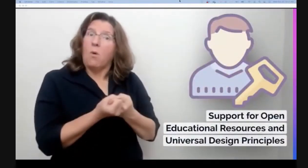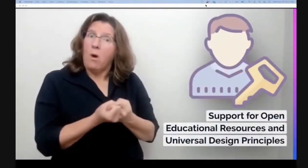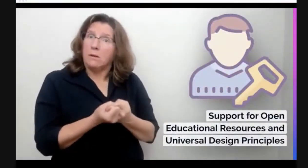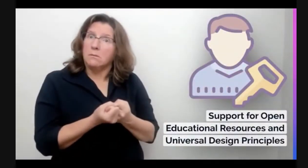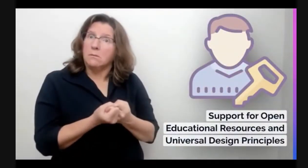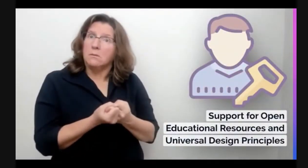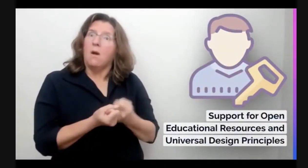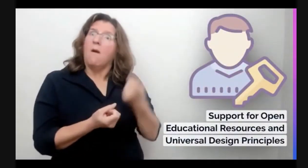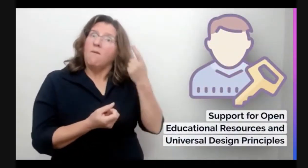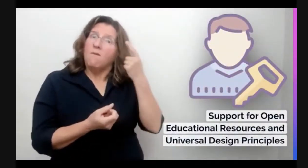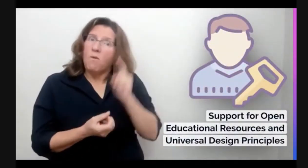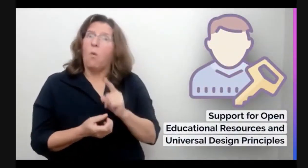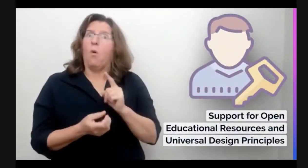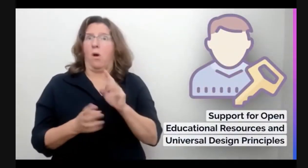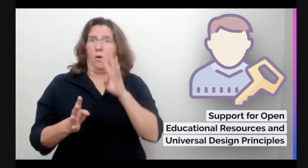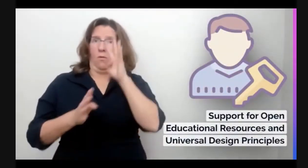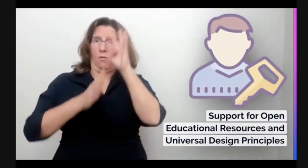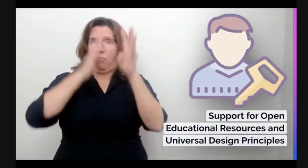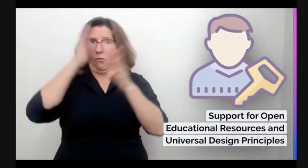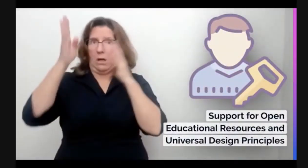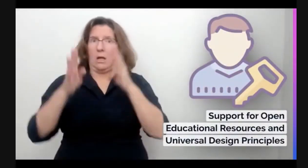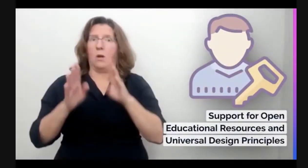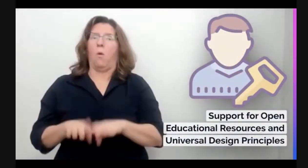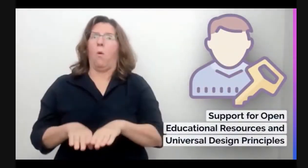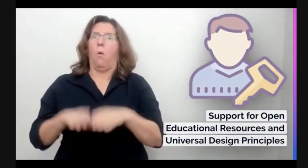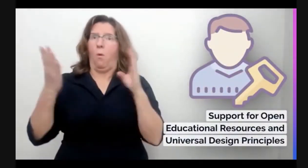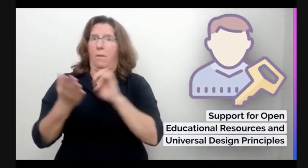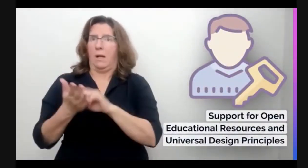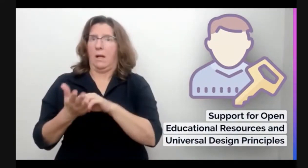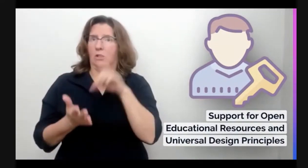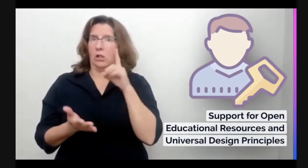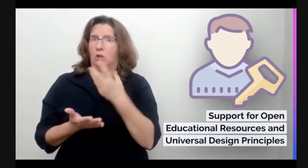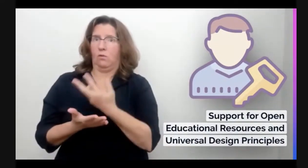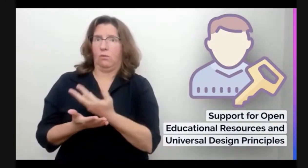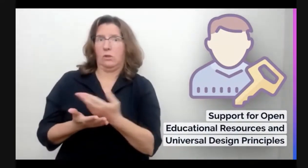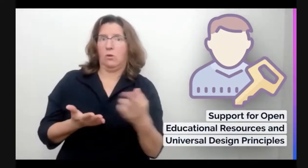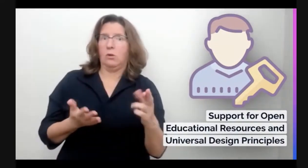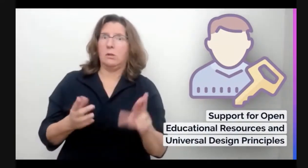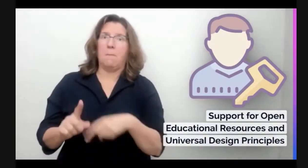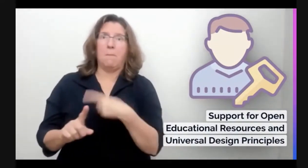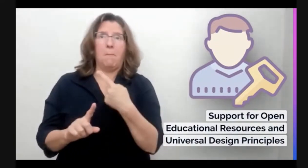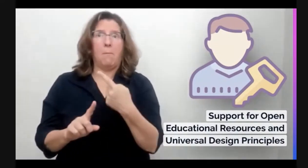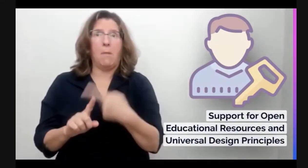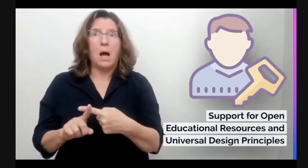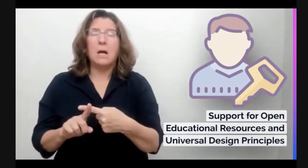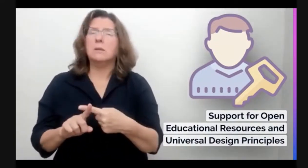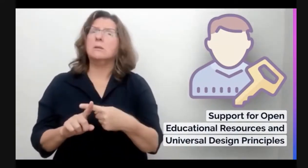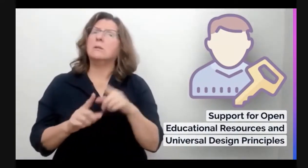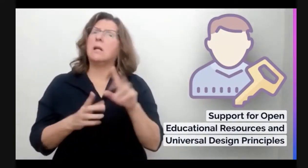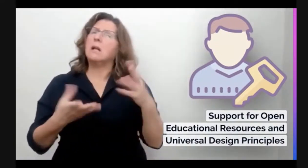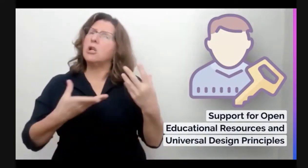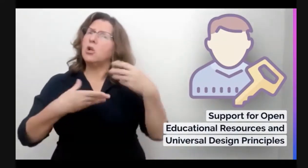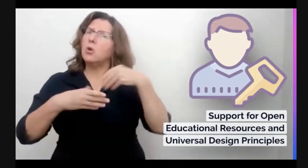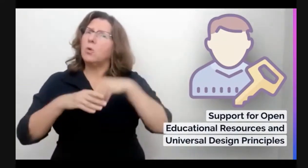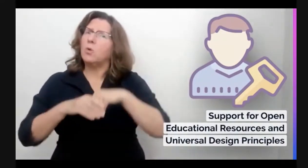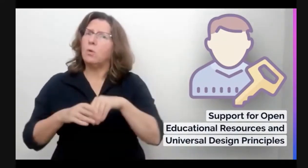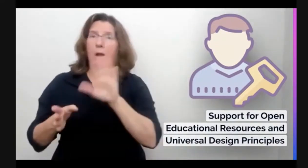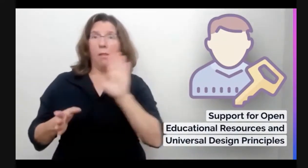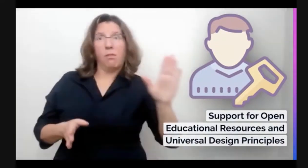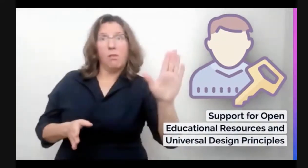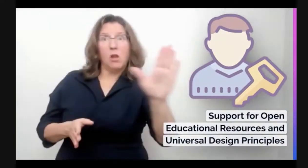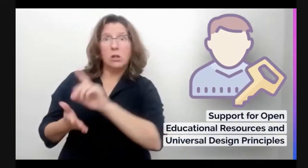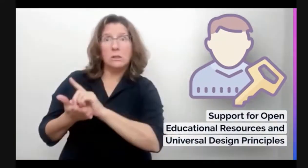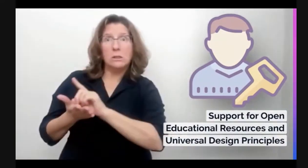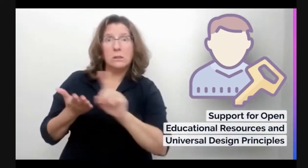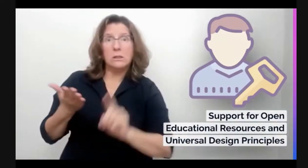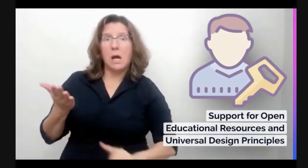PressBooks actively supports the development and the creation of open educational